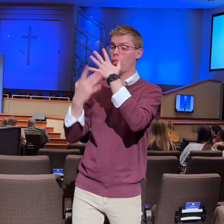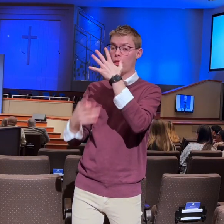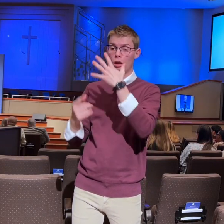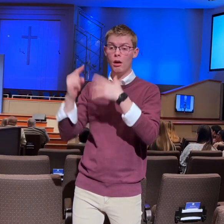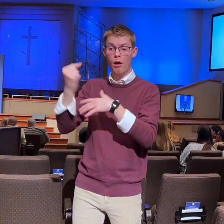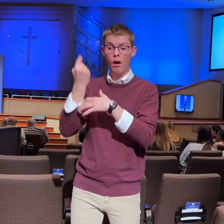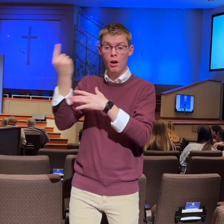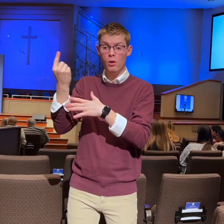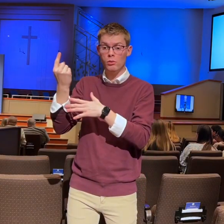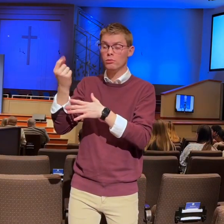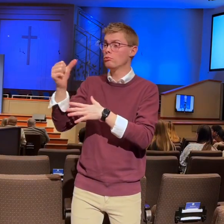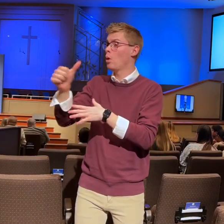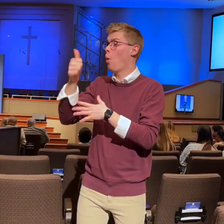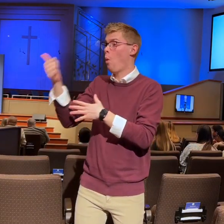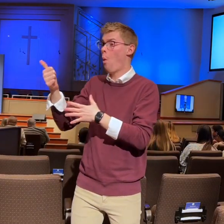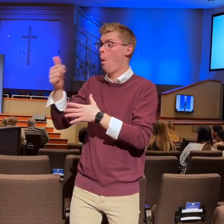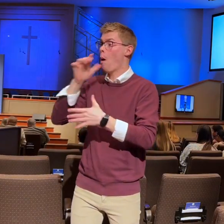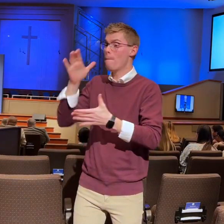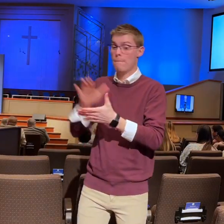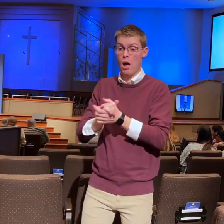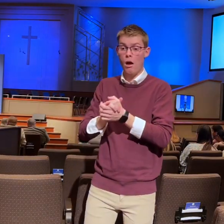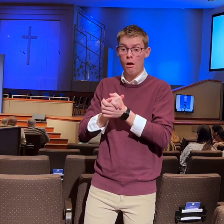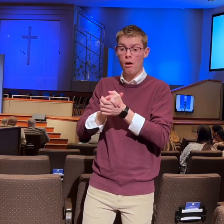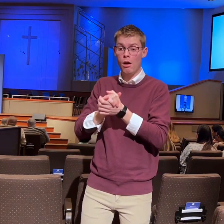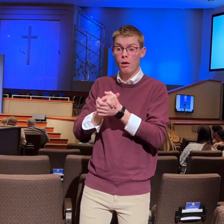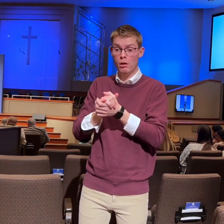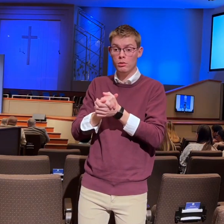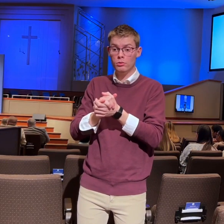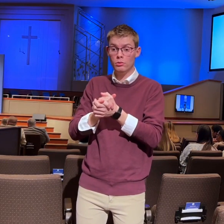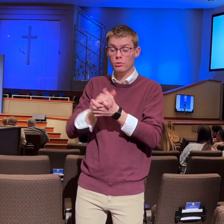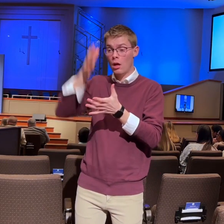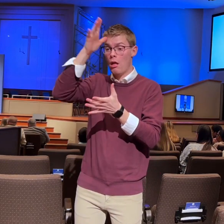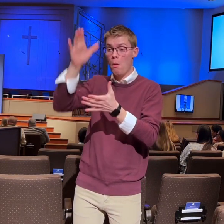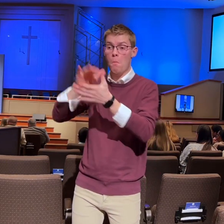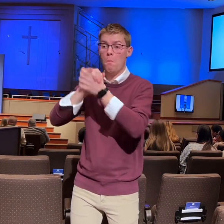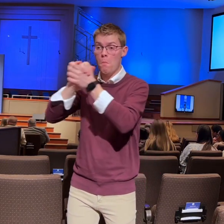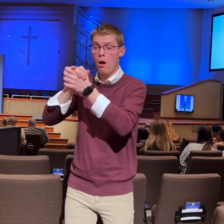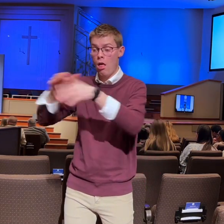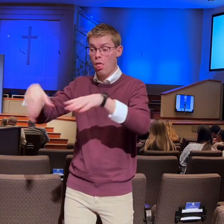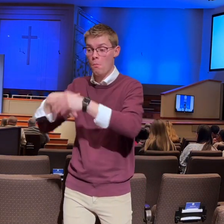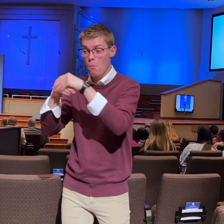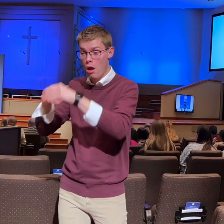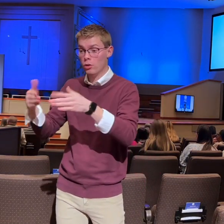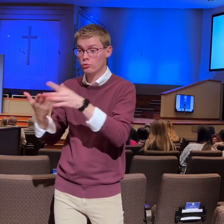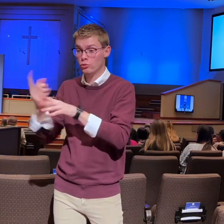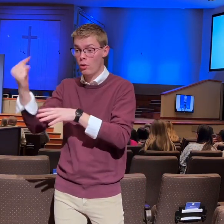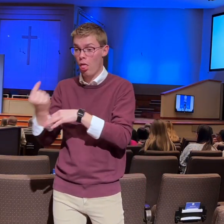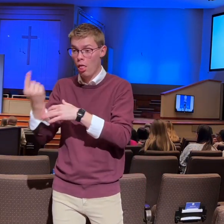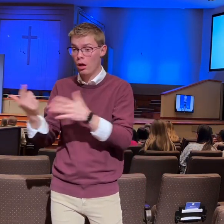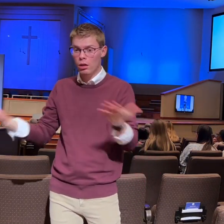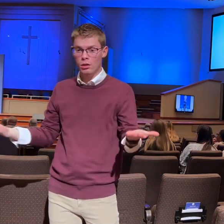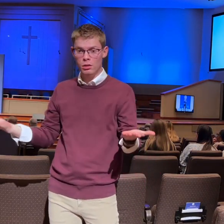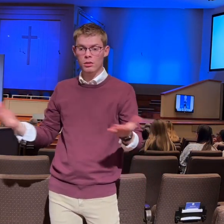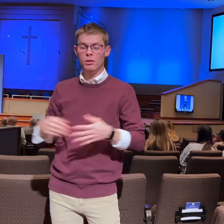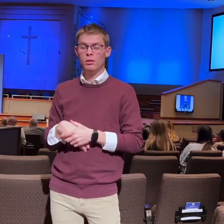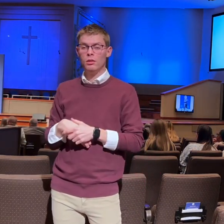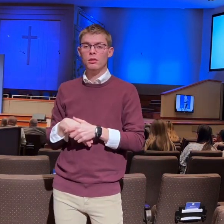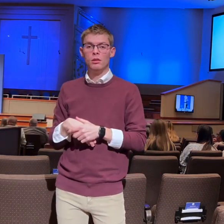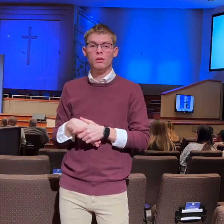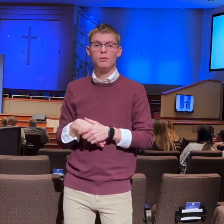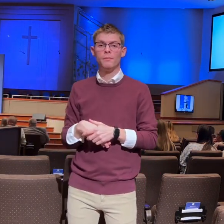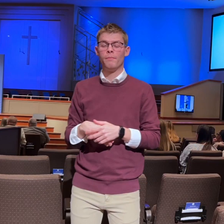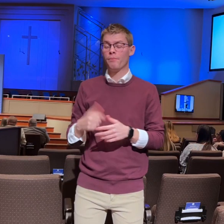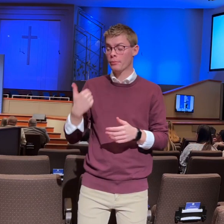man and a woman. It is apostasy as they turn away from the truth. And the Bible says that before the